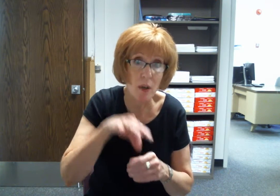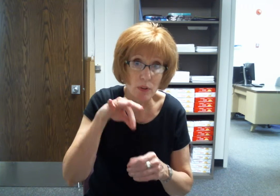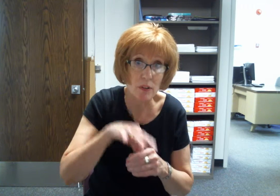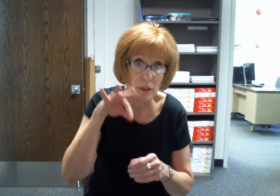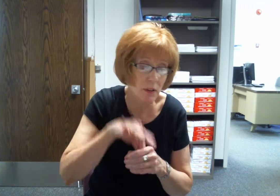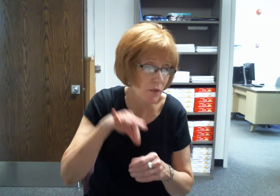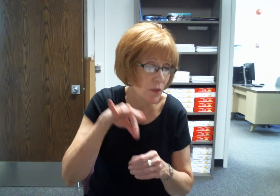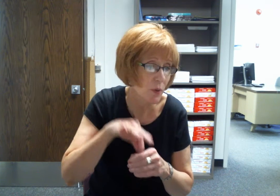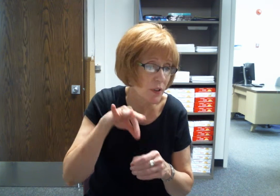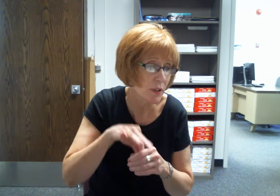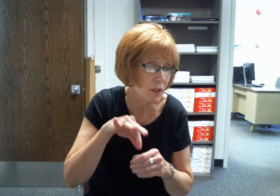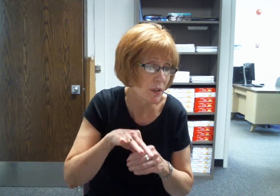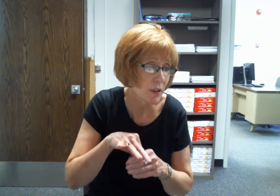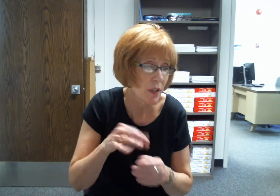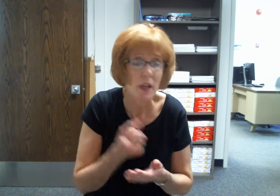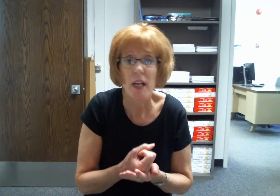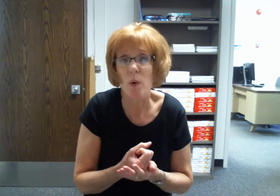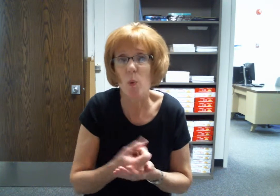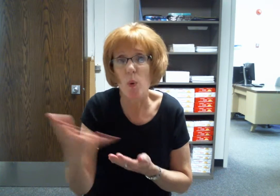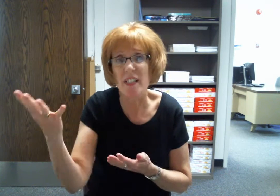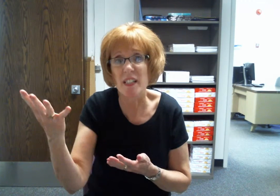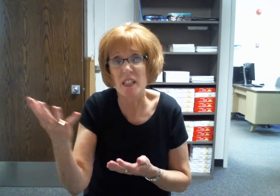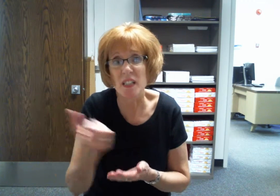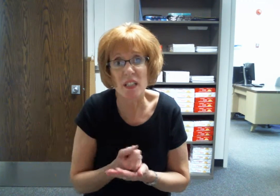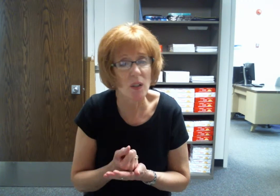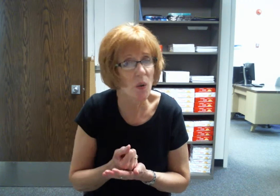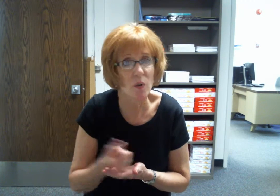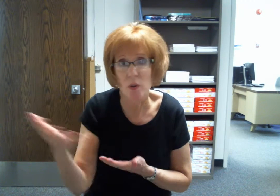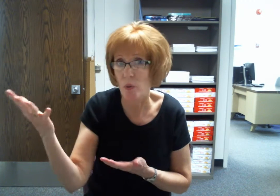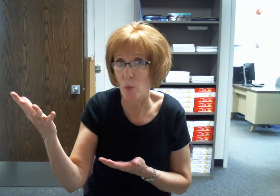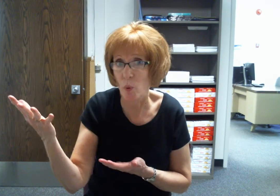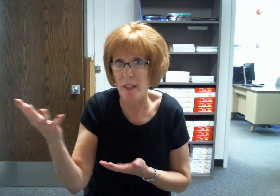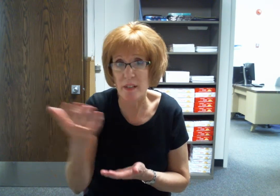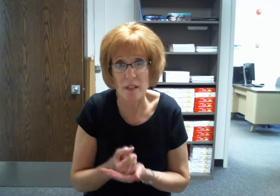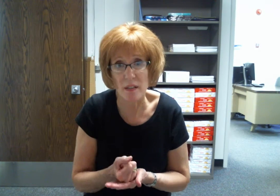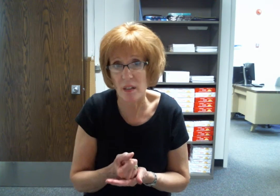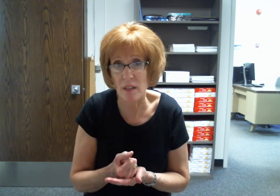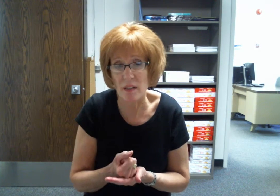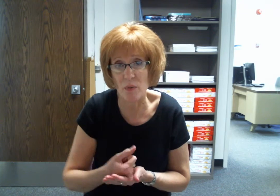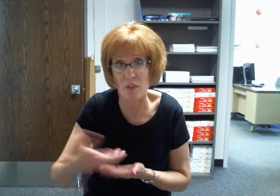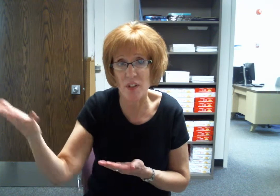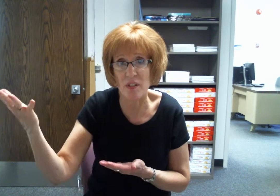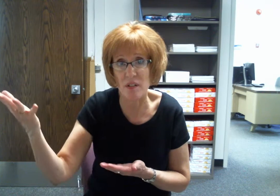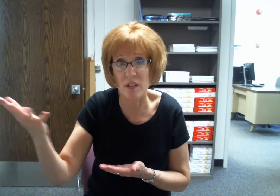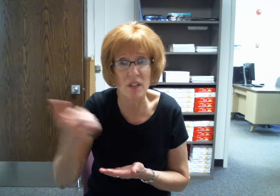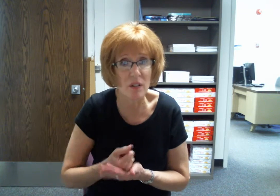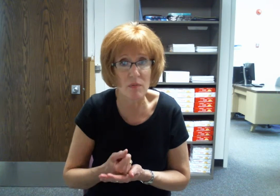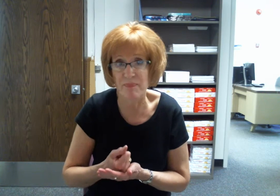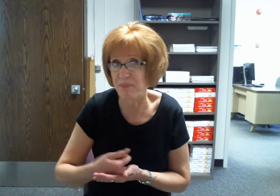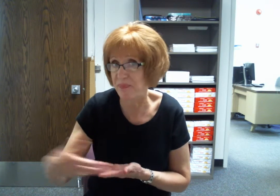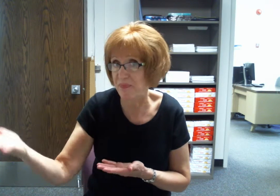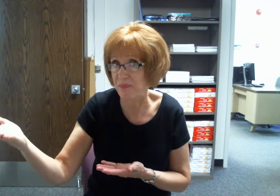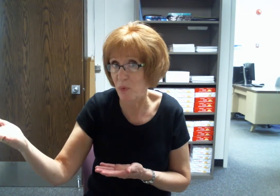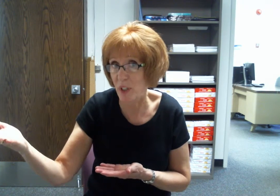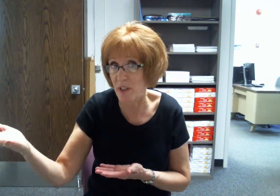out. Vote. And waste. Waste. Kind of start with a fist and then you waste